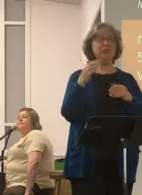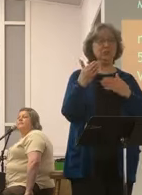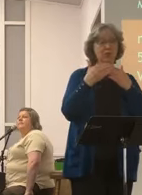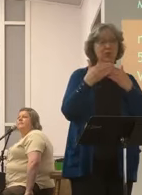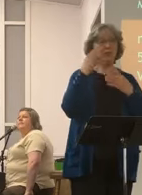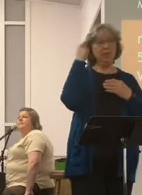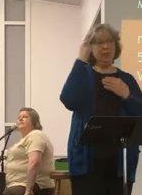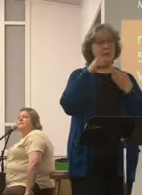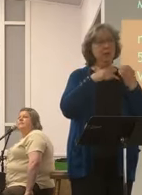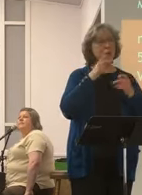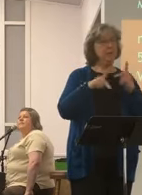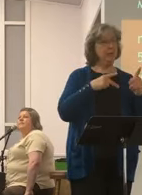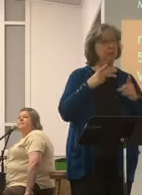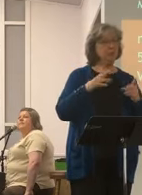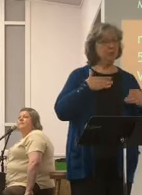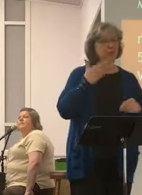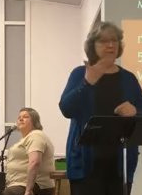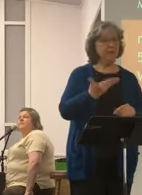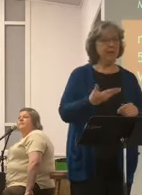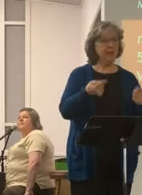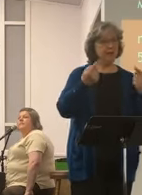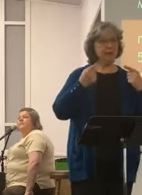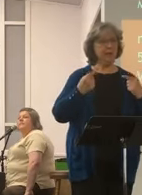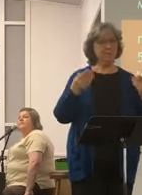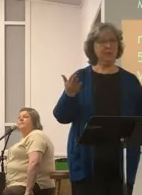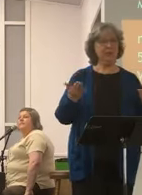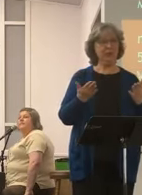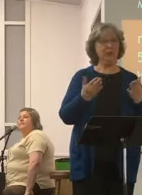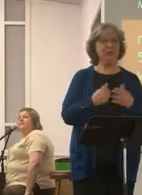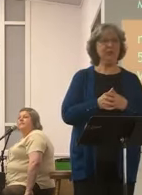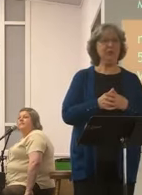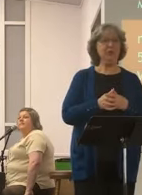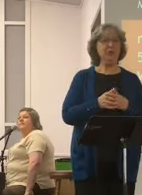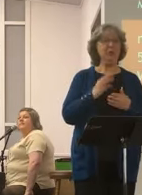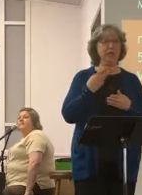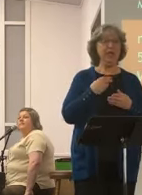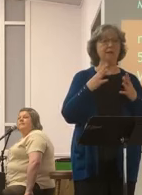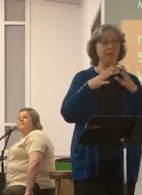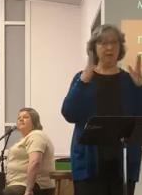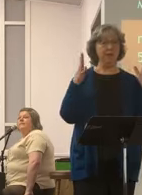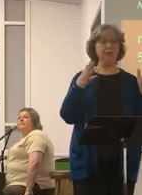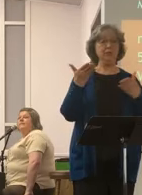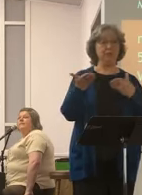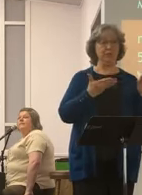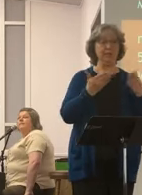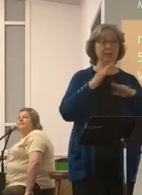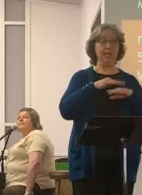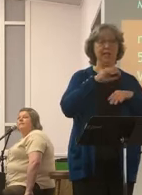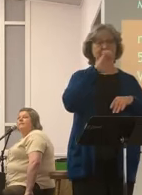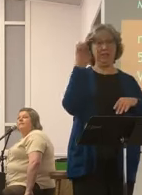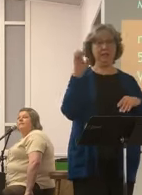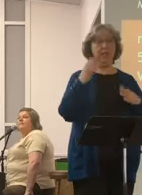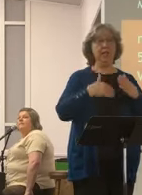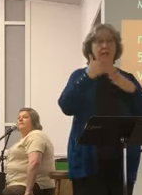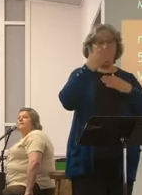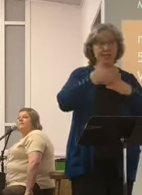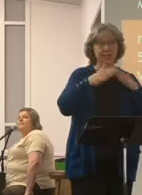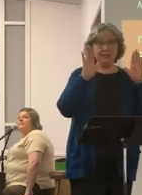thinking of some people to invite to Easter. We always have a big service on Easter. And next